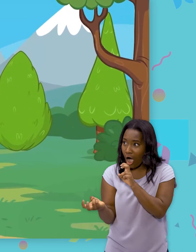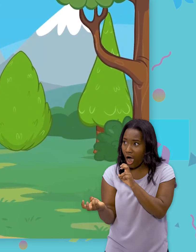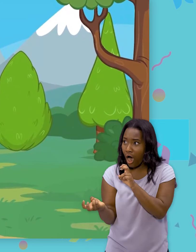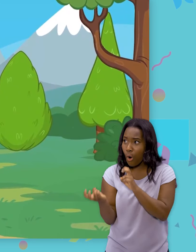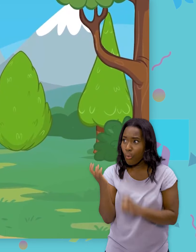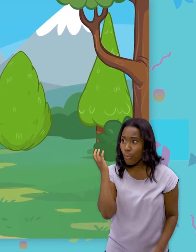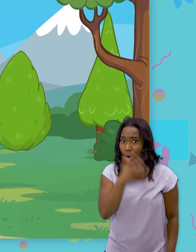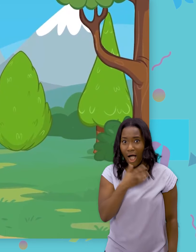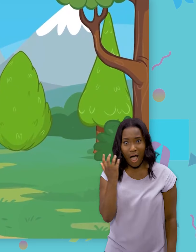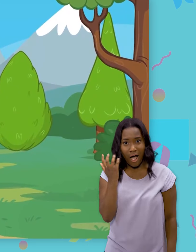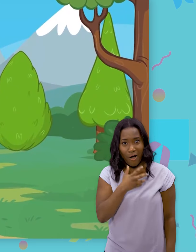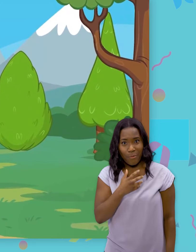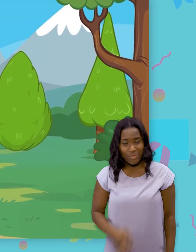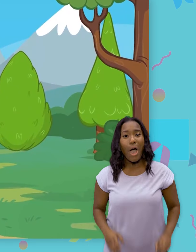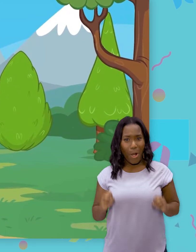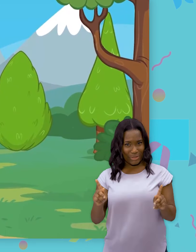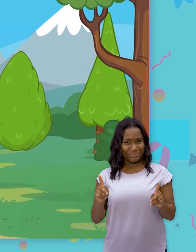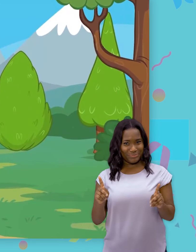Wow!